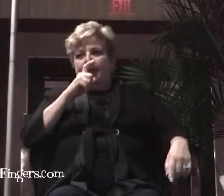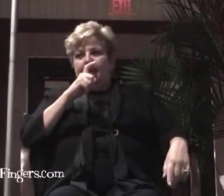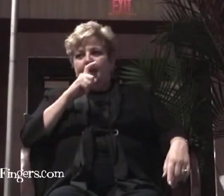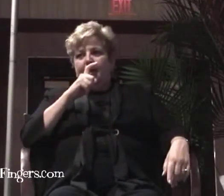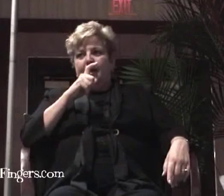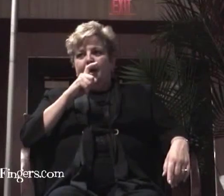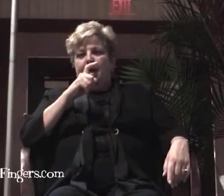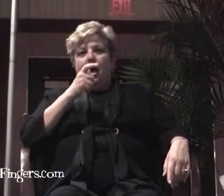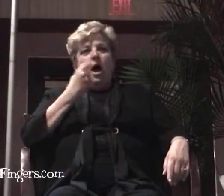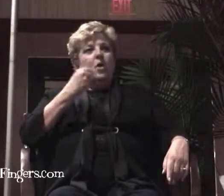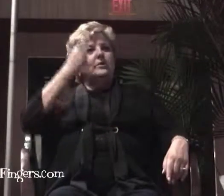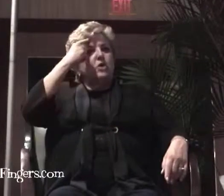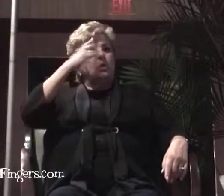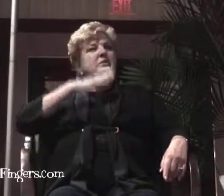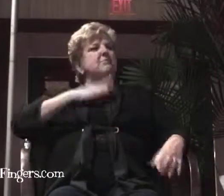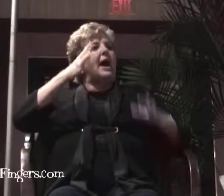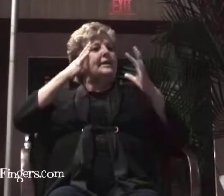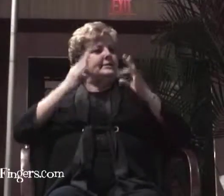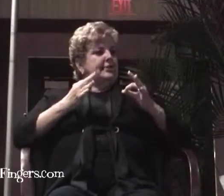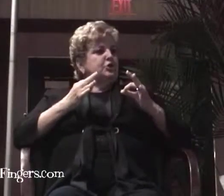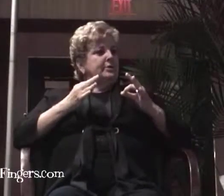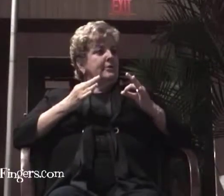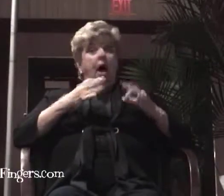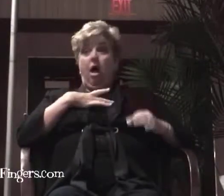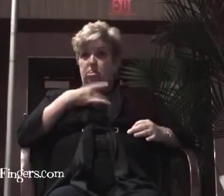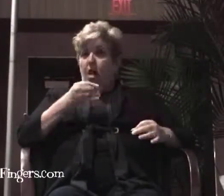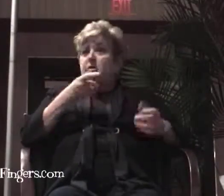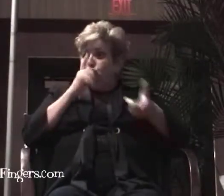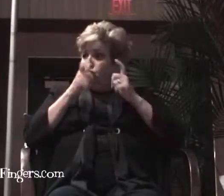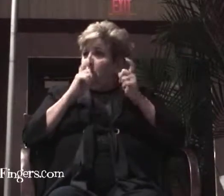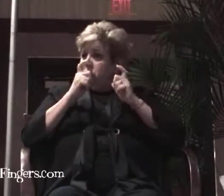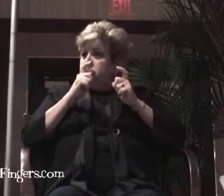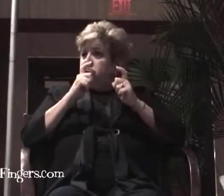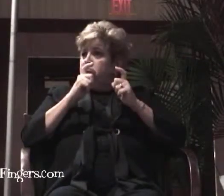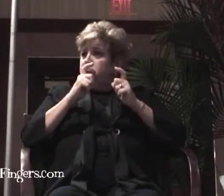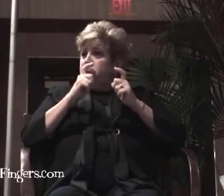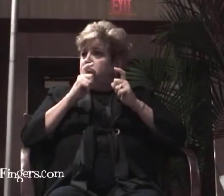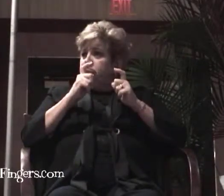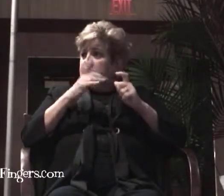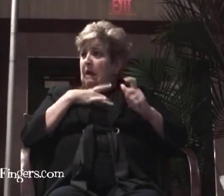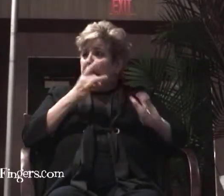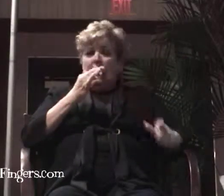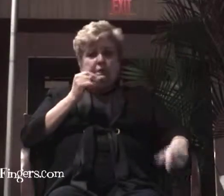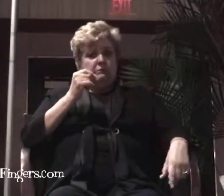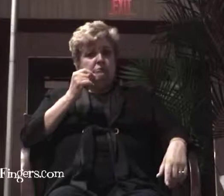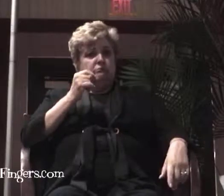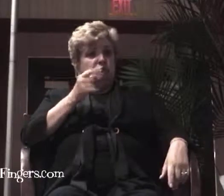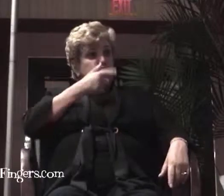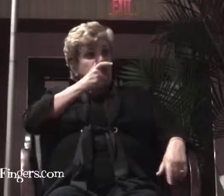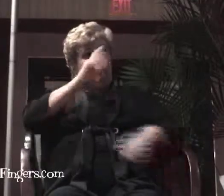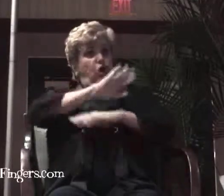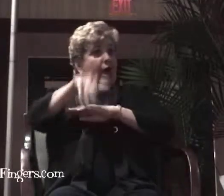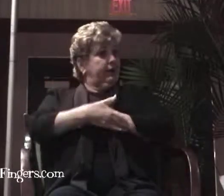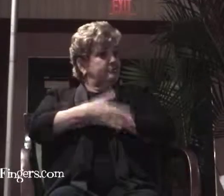drink. I just like to drink. I like to drink. I drink all the time. I drink a